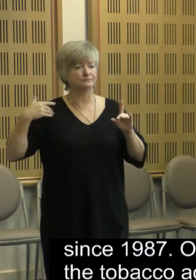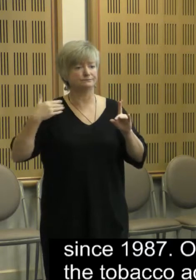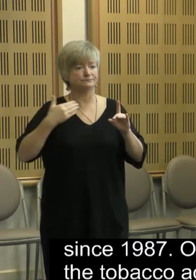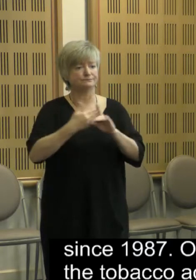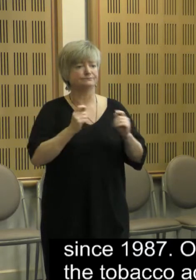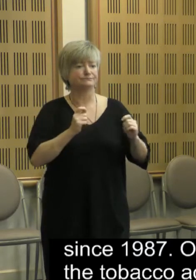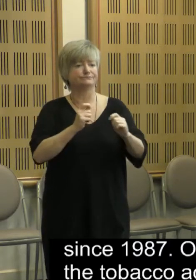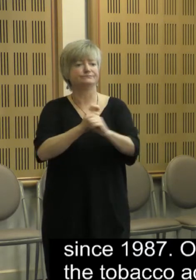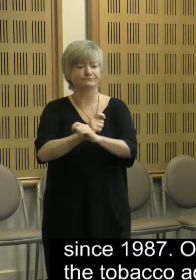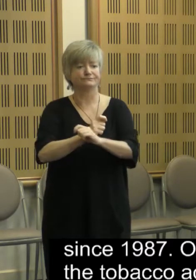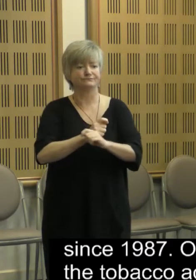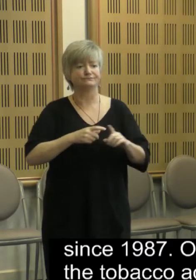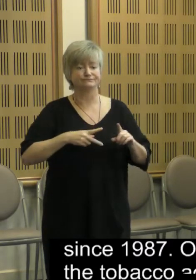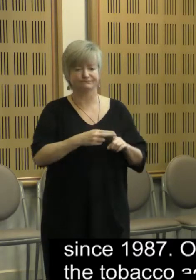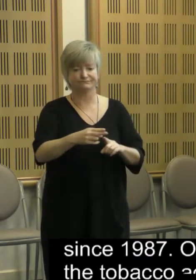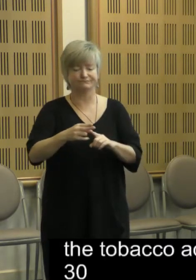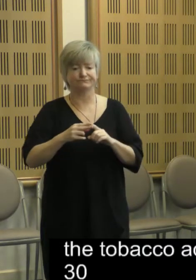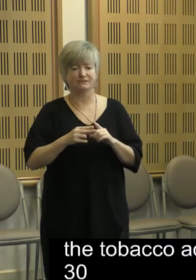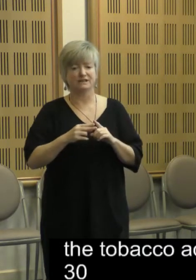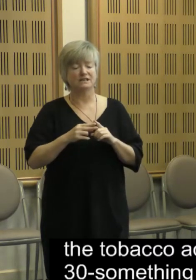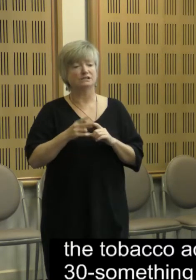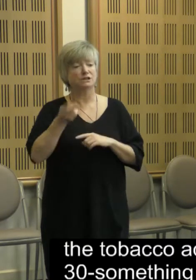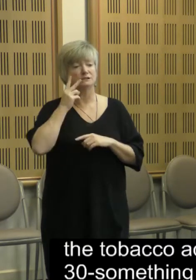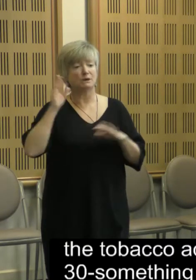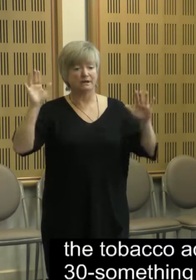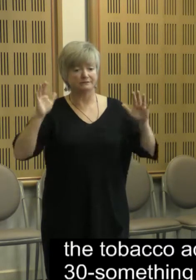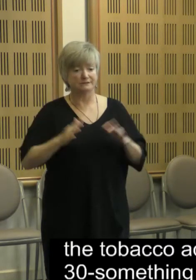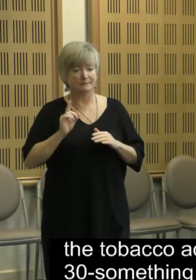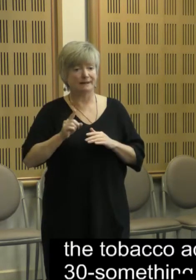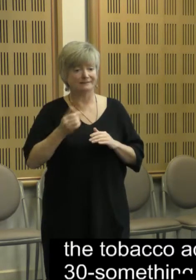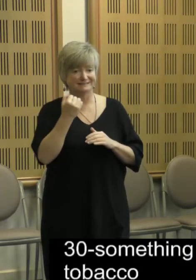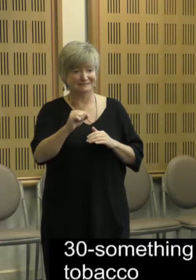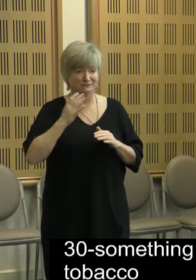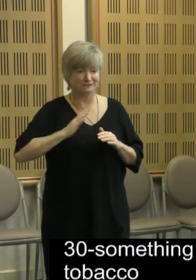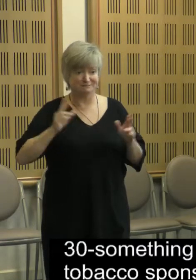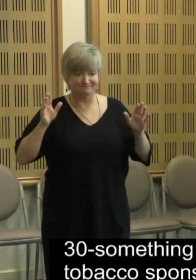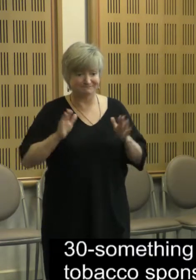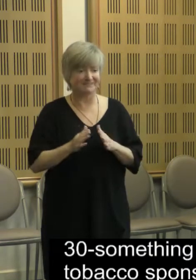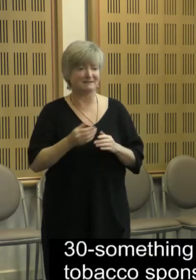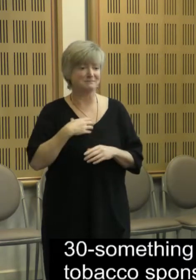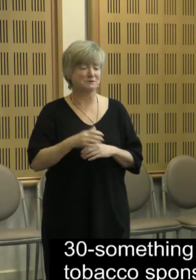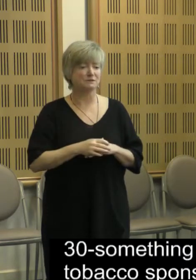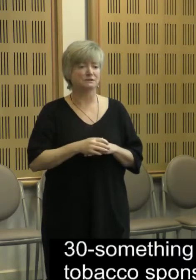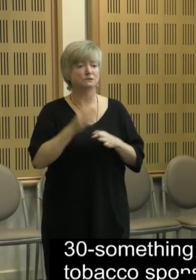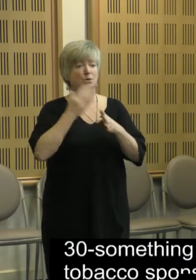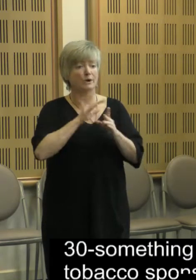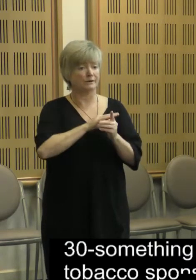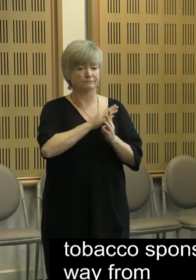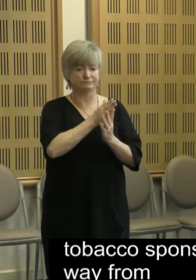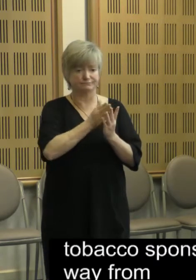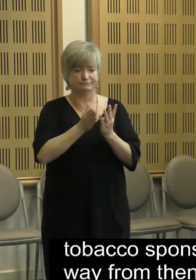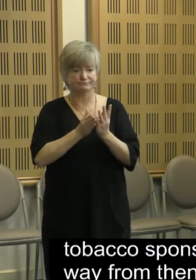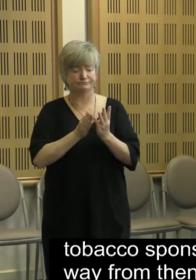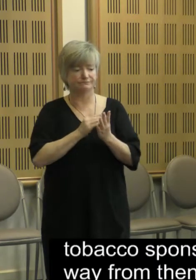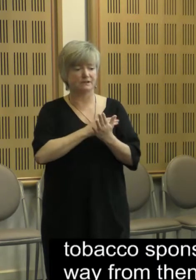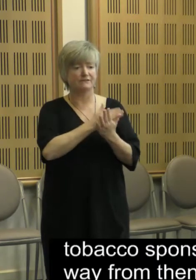though smoking rates have declined a long way, there's still a long way to go. But we work across a whole lot of different areas. So we work across five, we